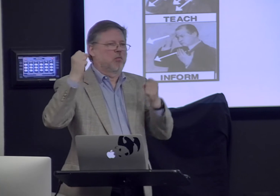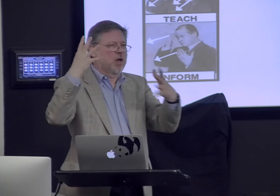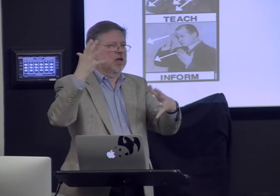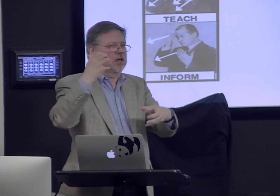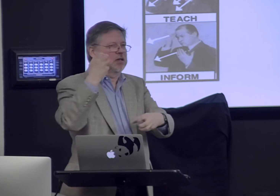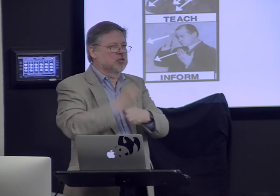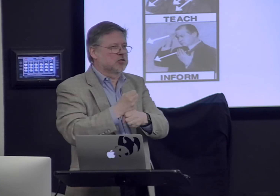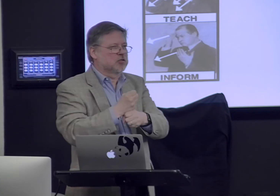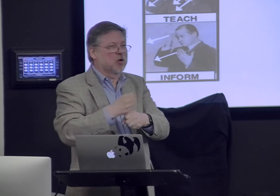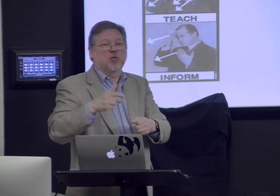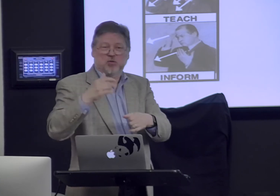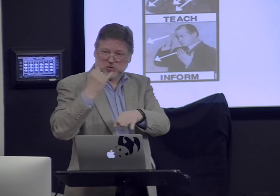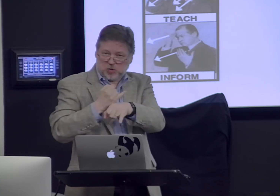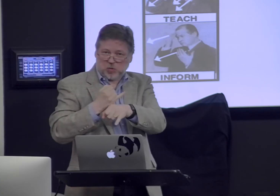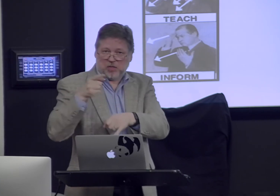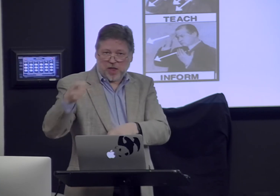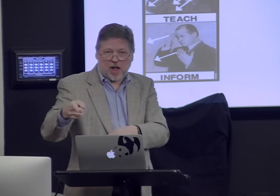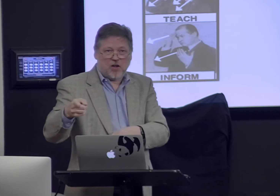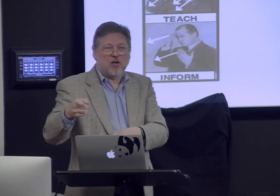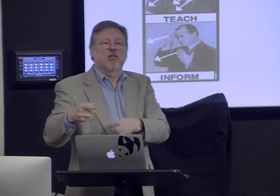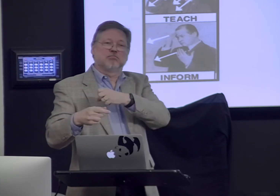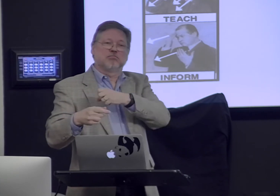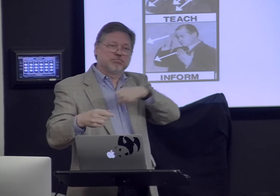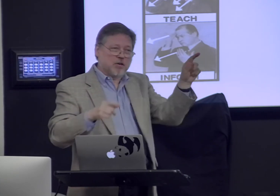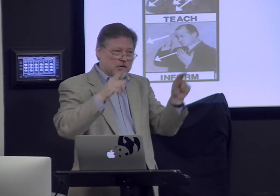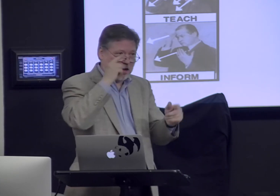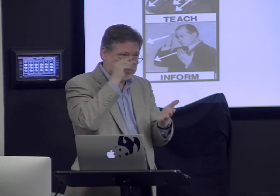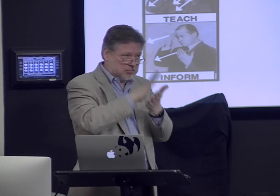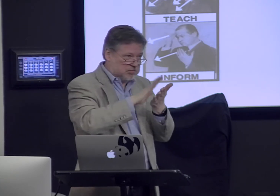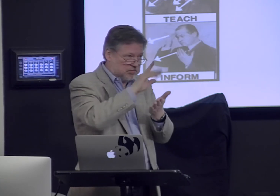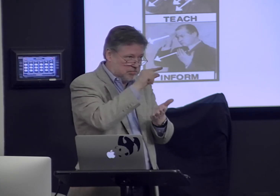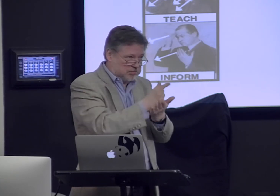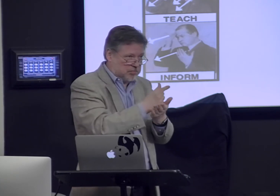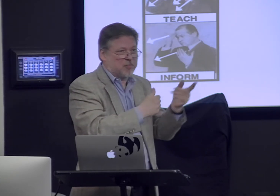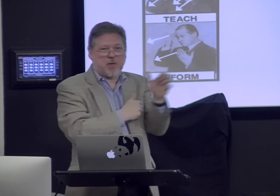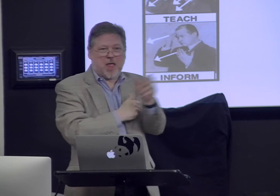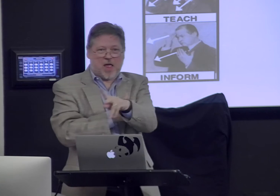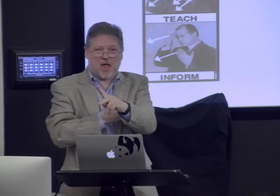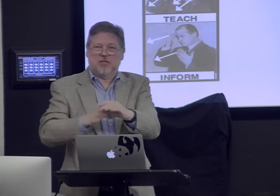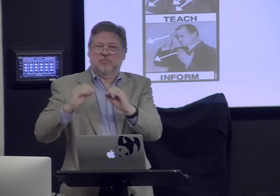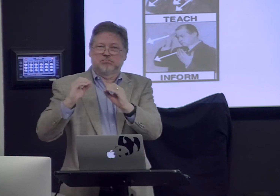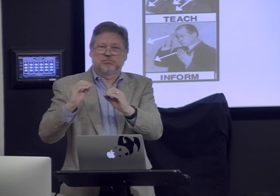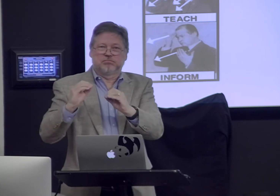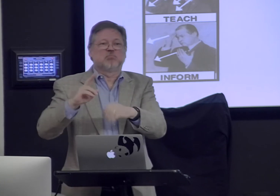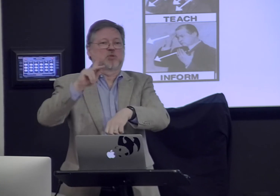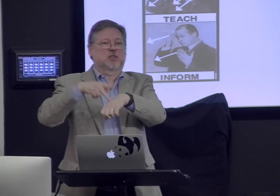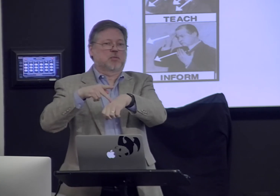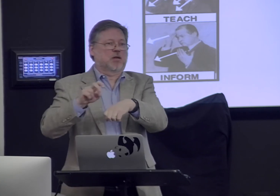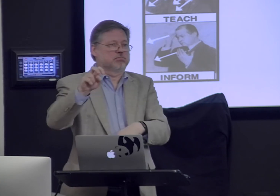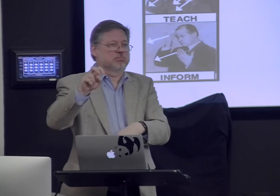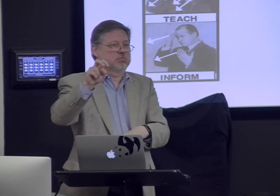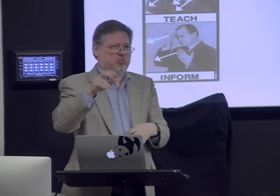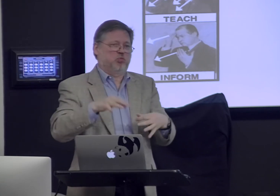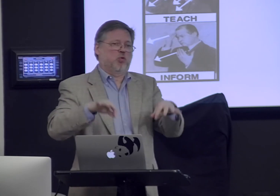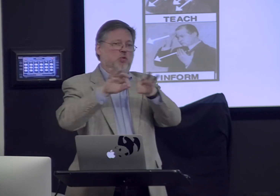Now, one of the books was also published in Iowa, so that meant that we had documentation of the language that was used